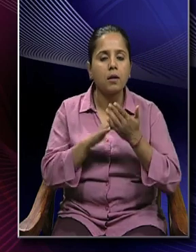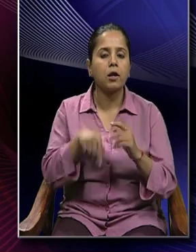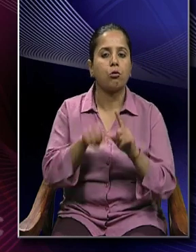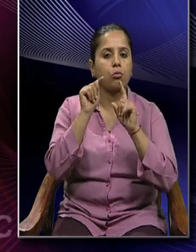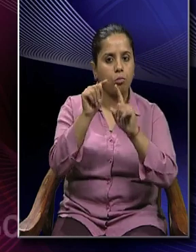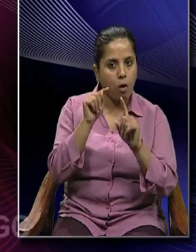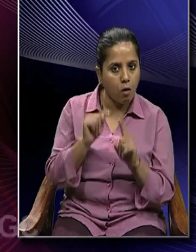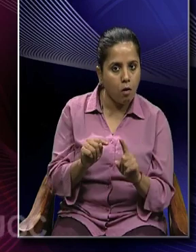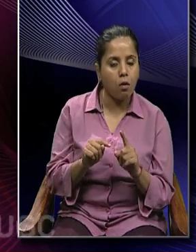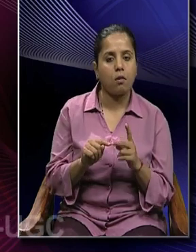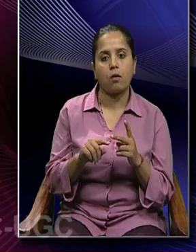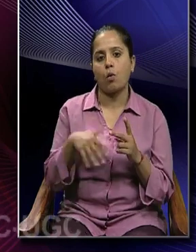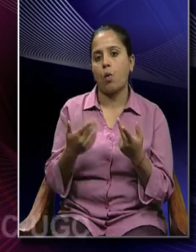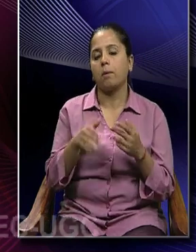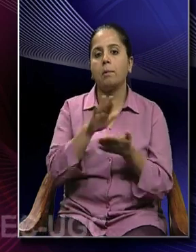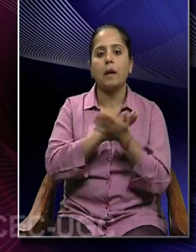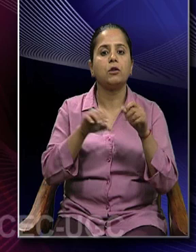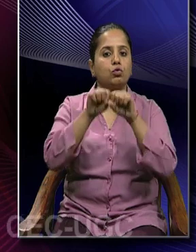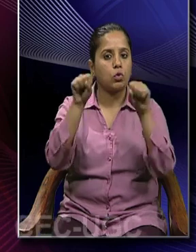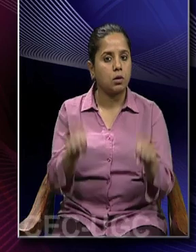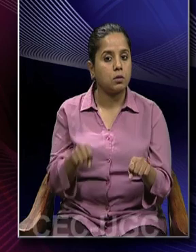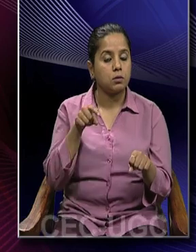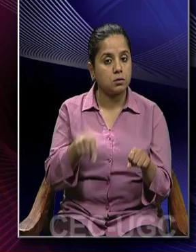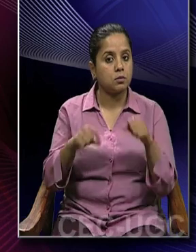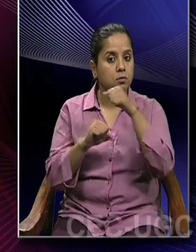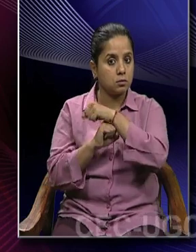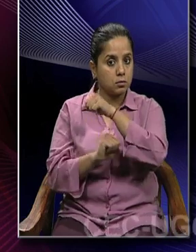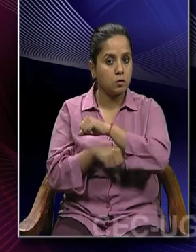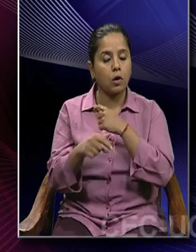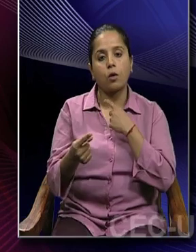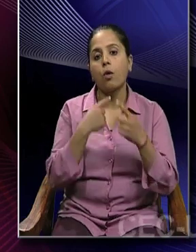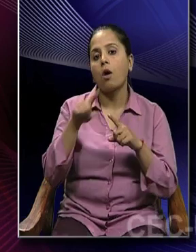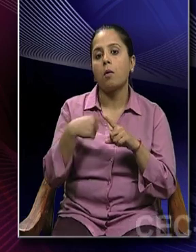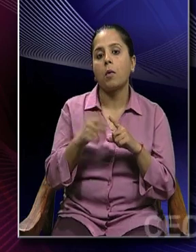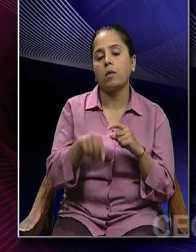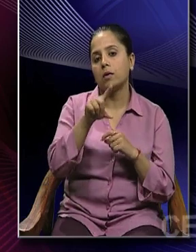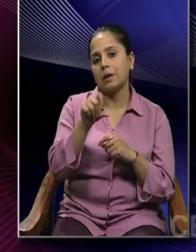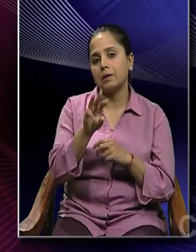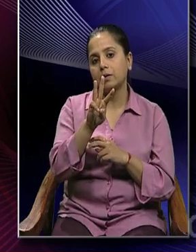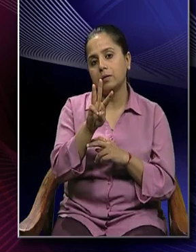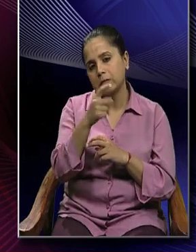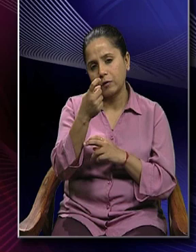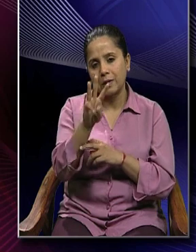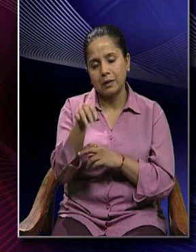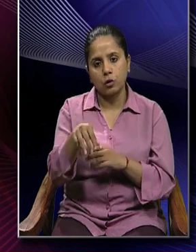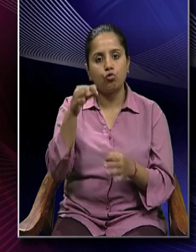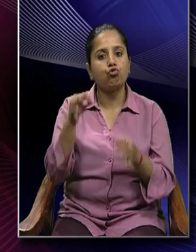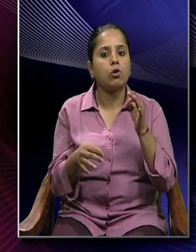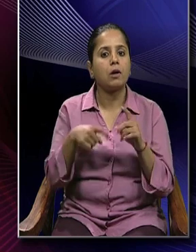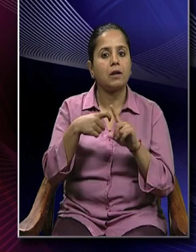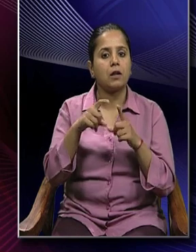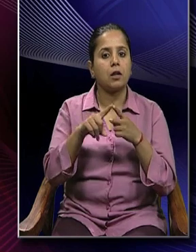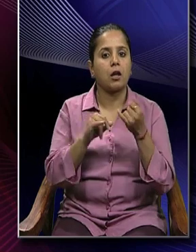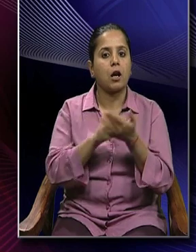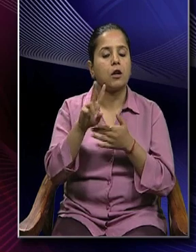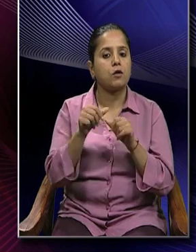and the basic structure of the constitution is being talked about. And in 1973, in judgment in the Keshwananda